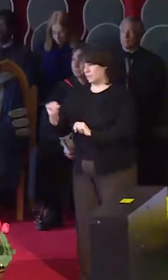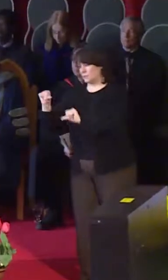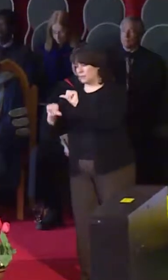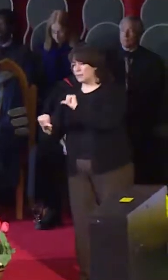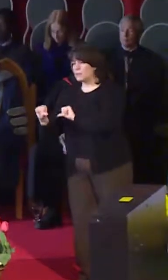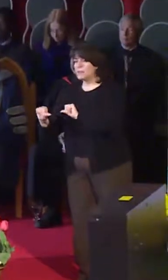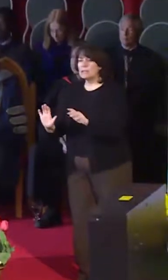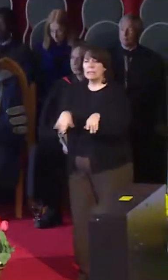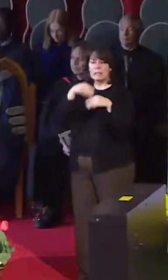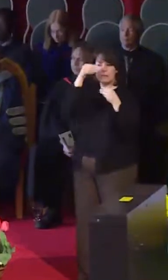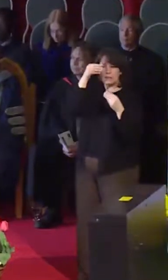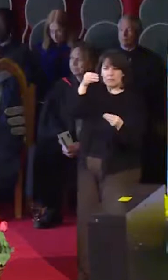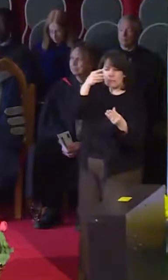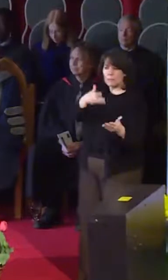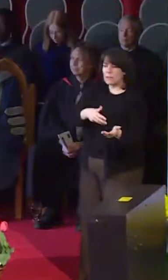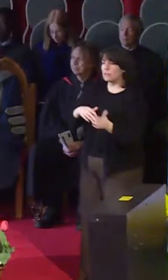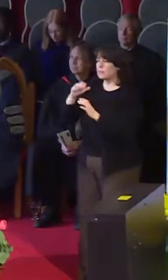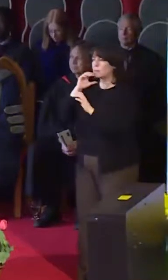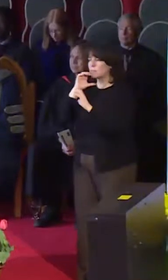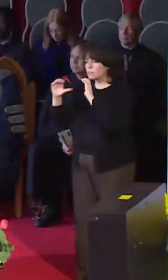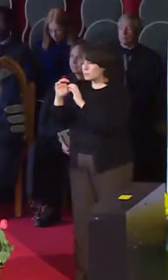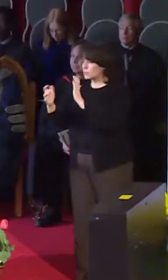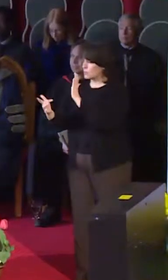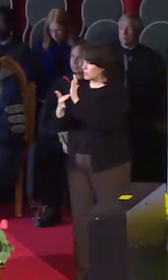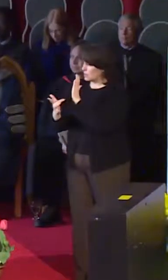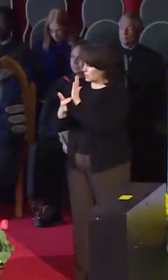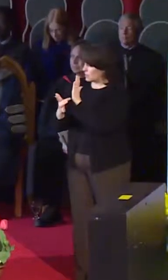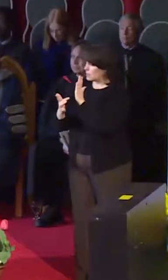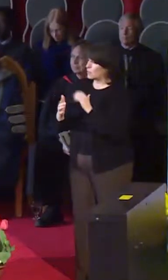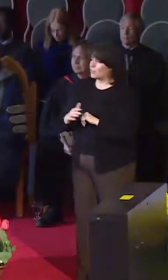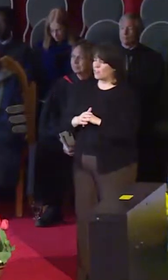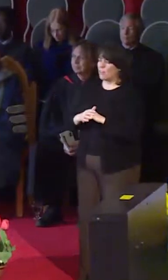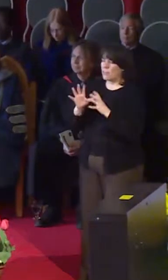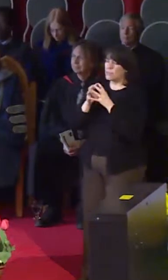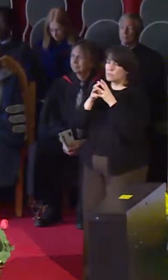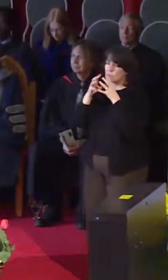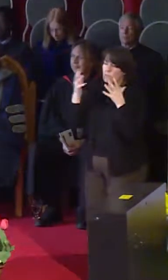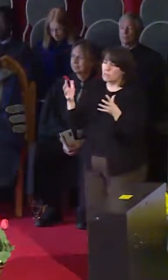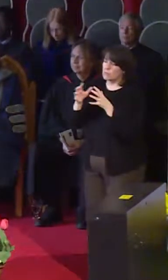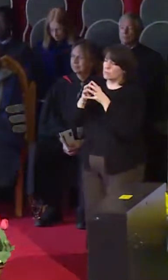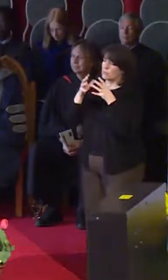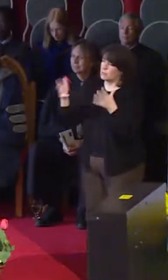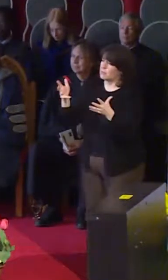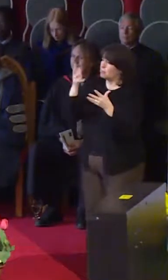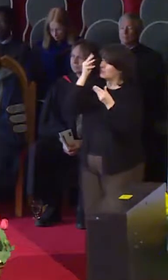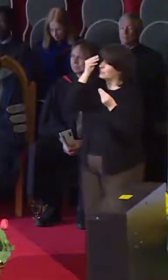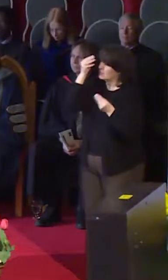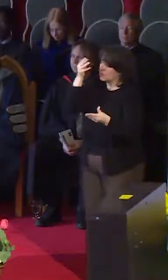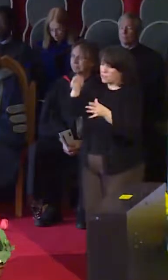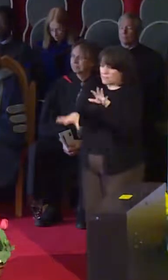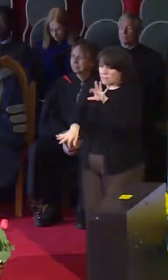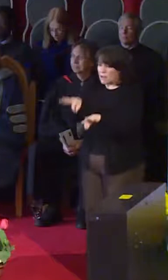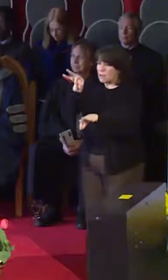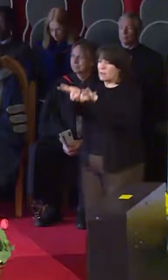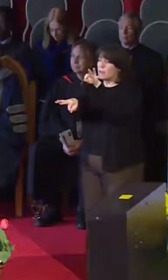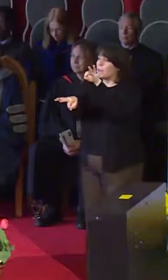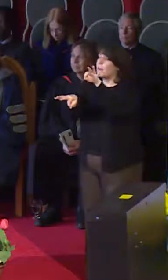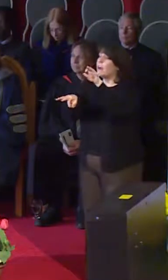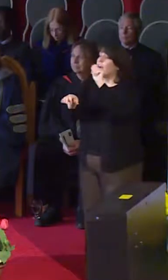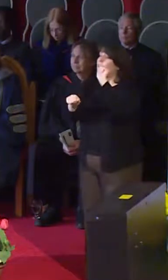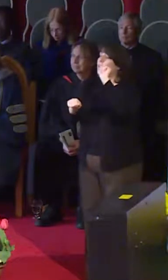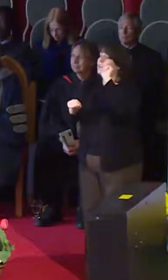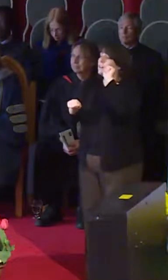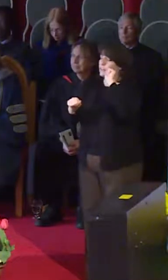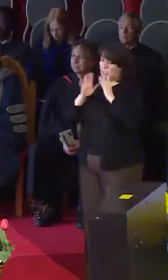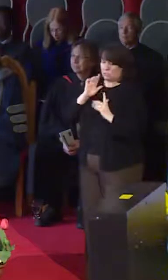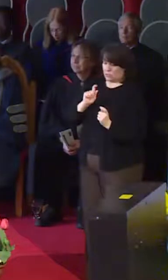in information and communications technology, in the sheer volume of discovery and knowledge, And through all